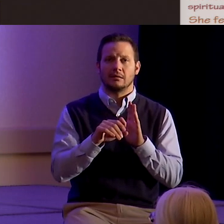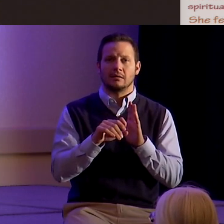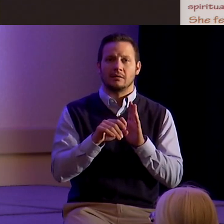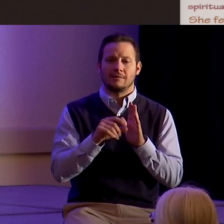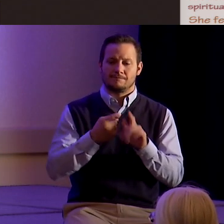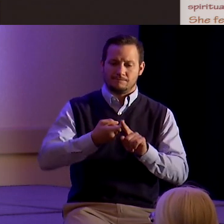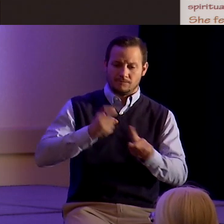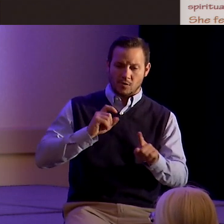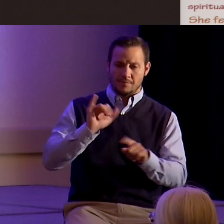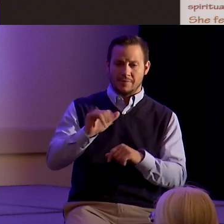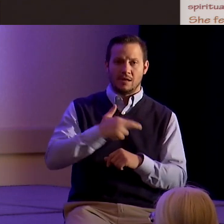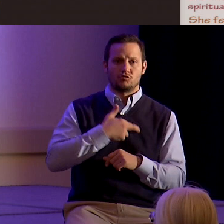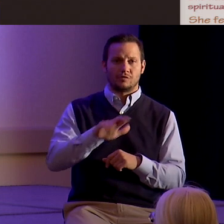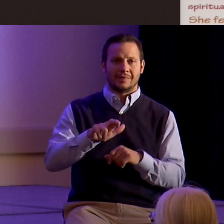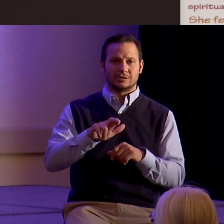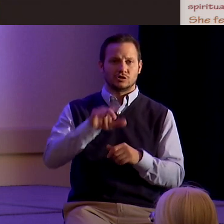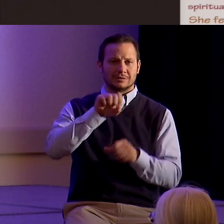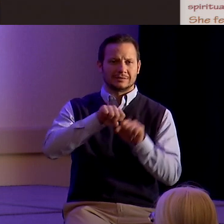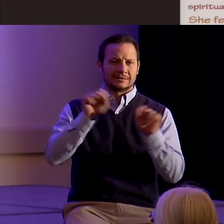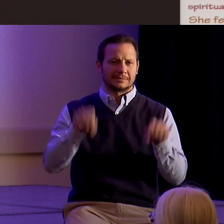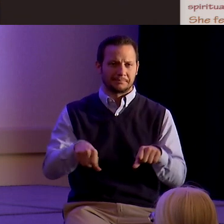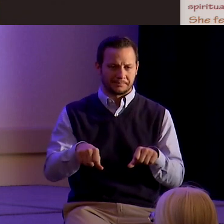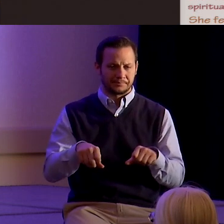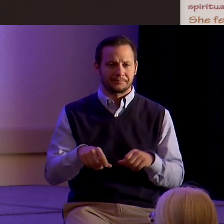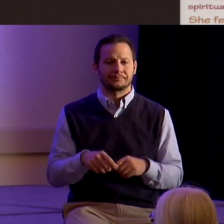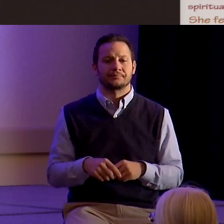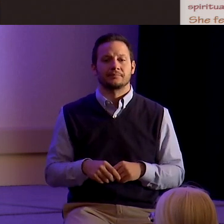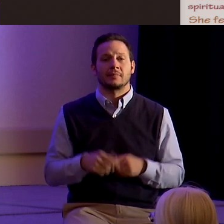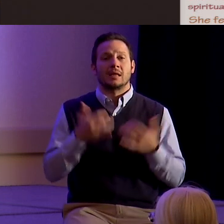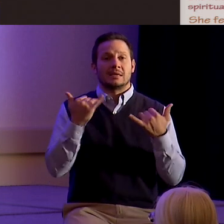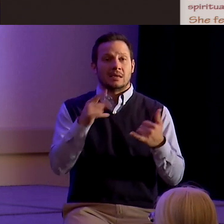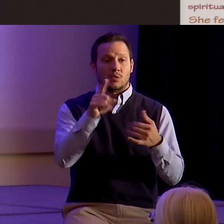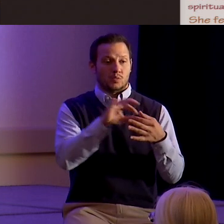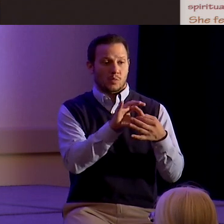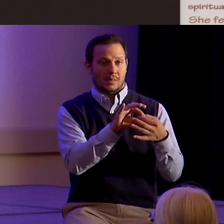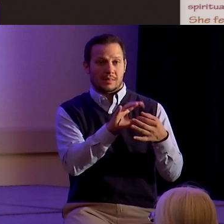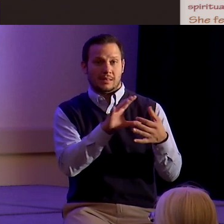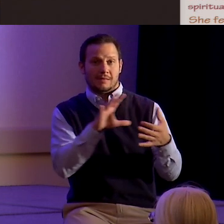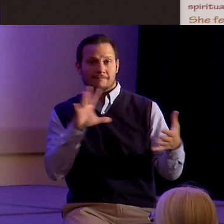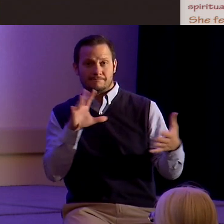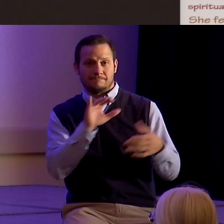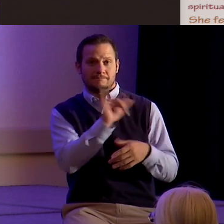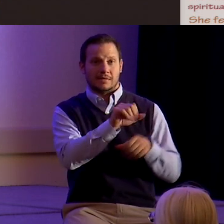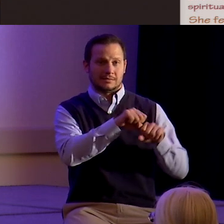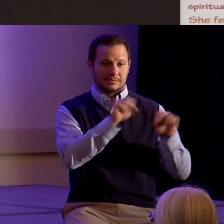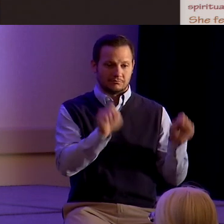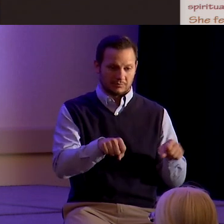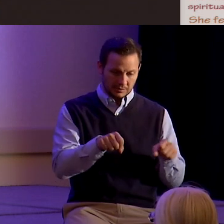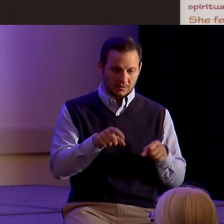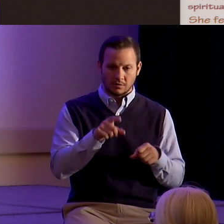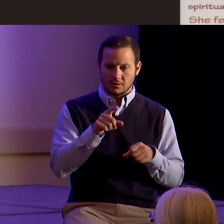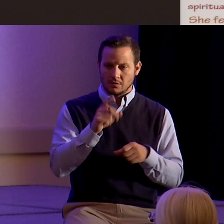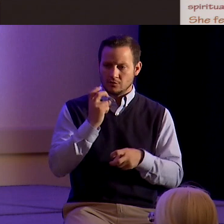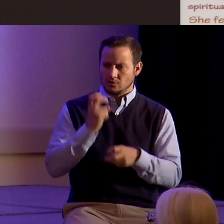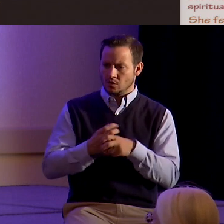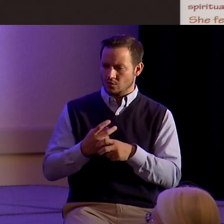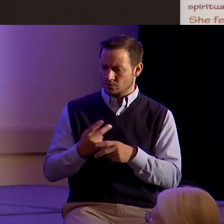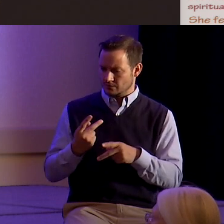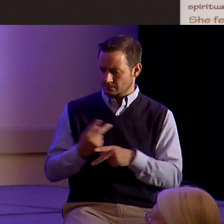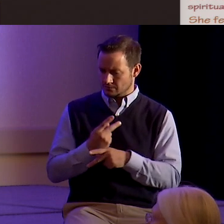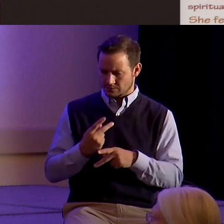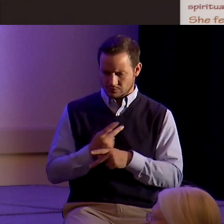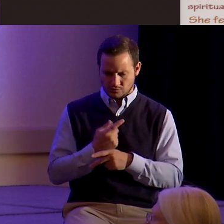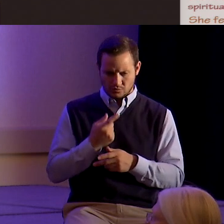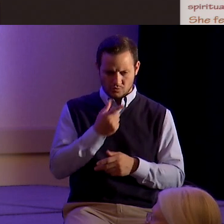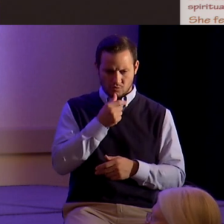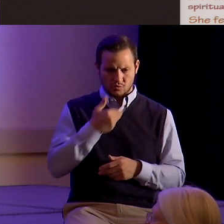this religious belief system, then when you're disconnecting from that religious belief system, it's hard to figure out at that point what